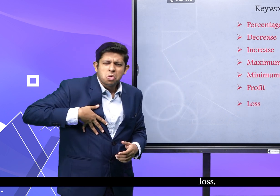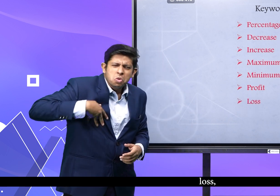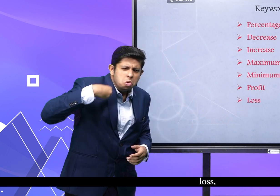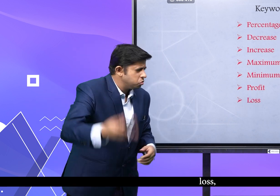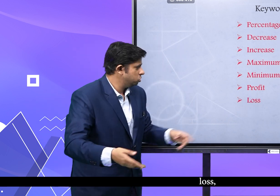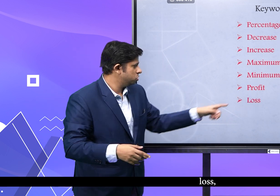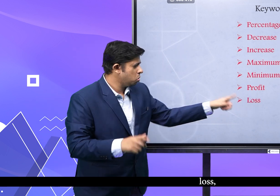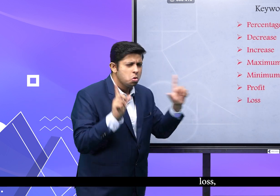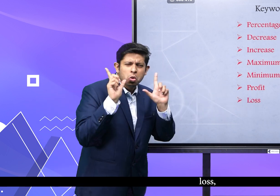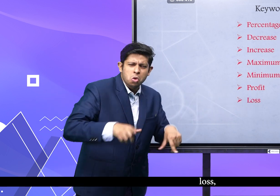loss,